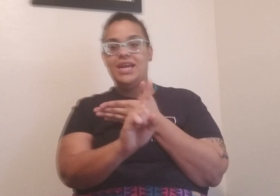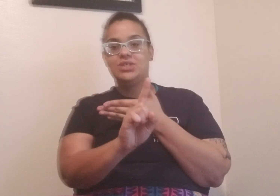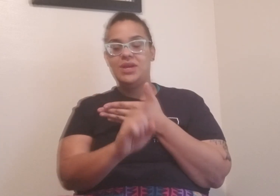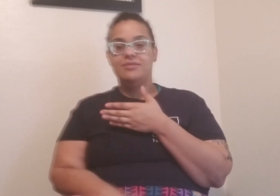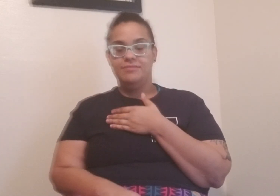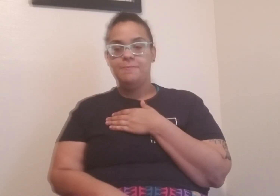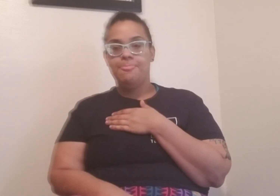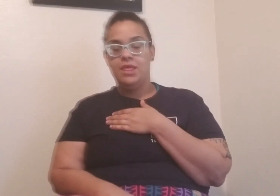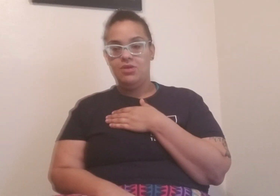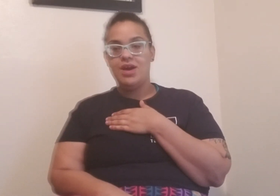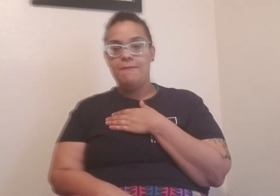week, okay?